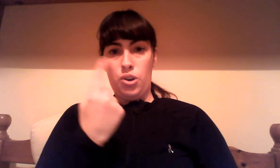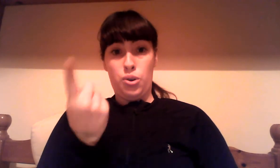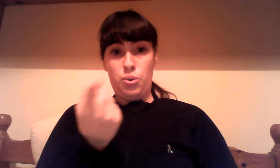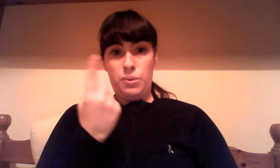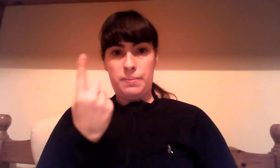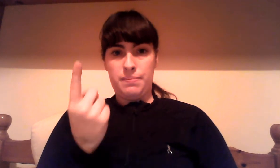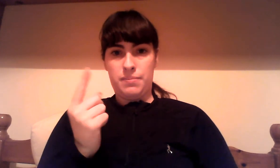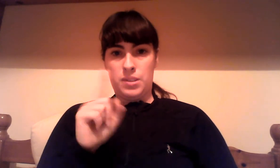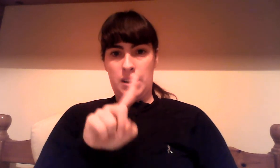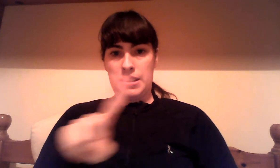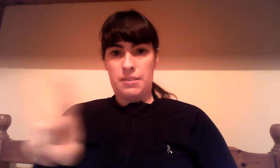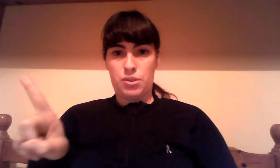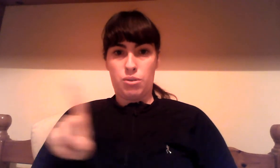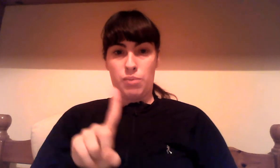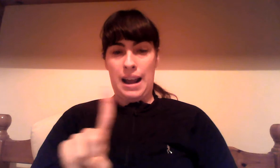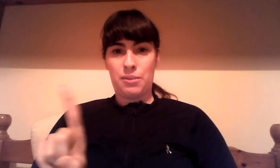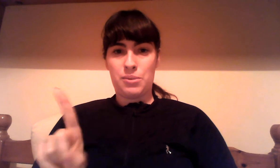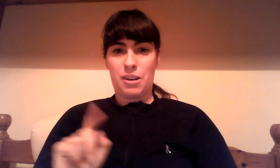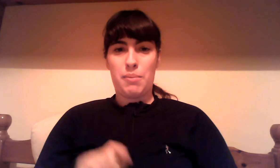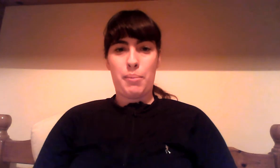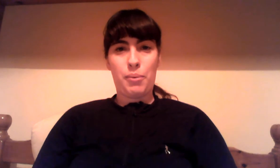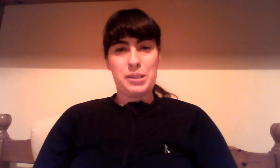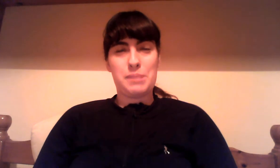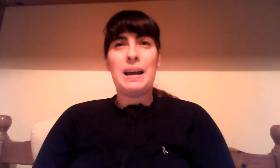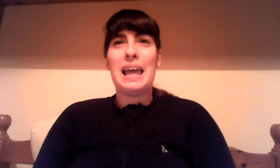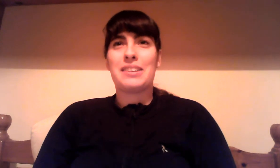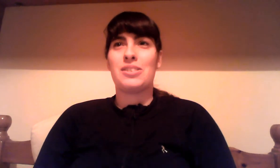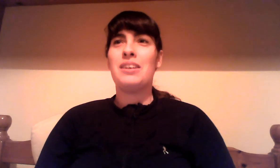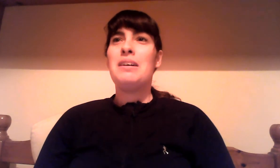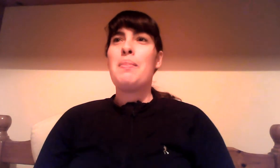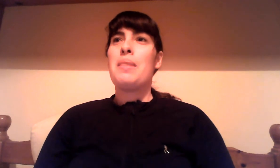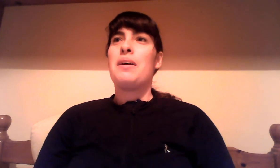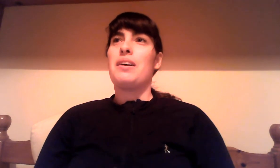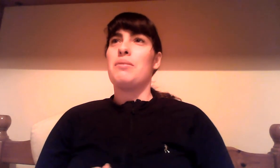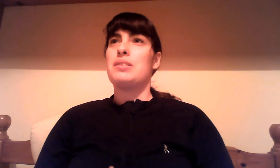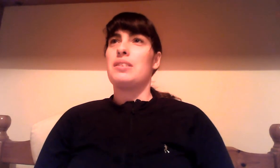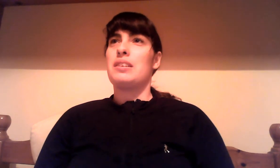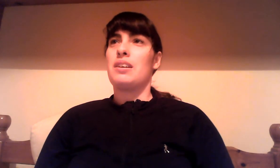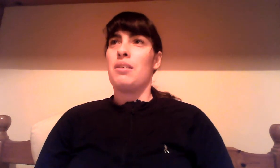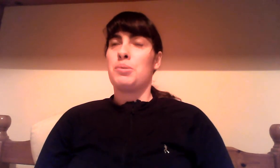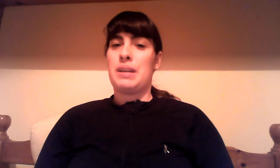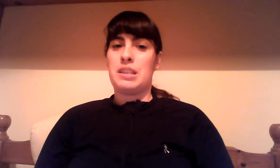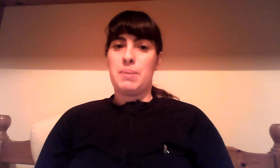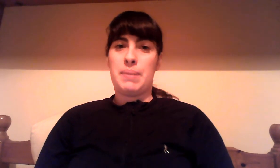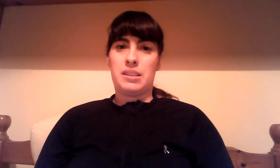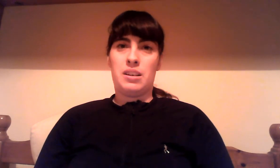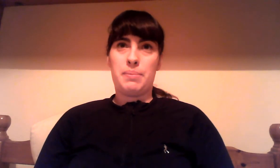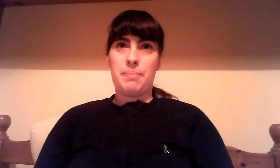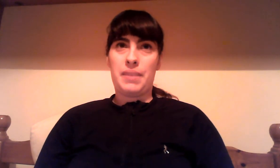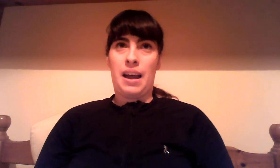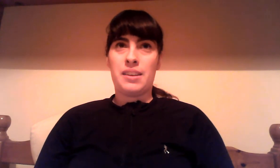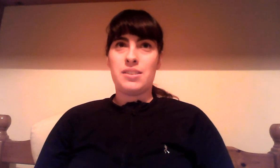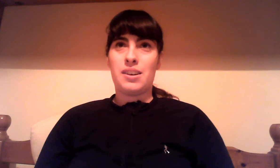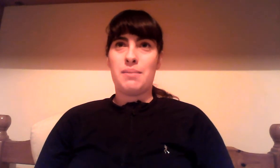who, so that's different to around, I remember once my lecturer, it was like, I was waiting to be picked up, and, um,